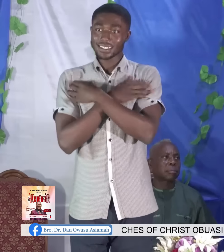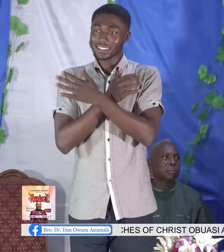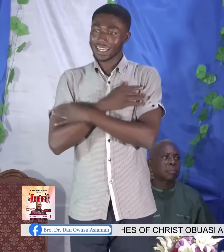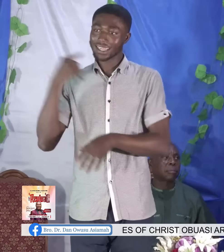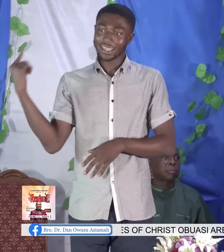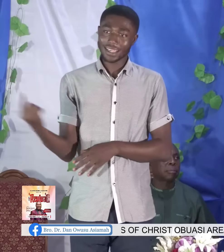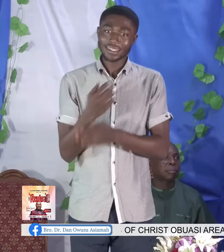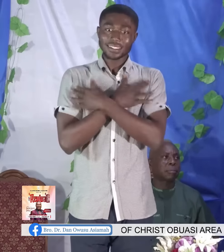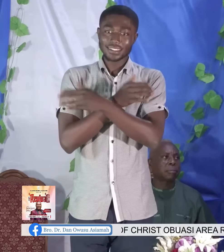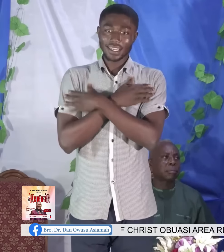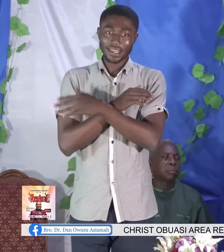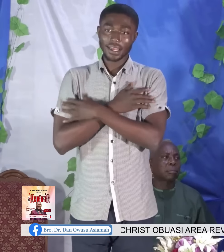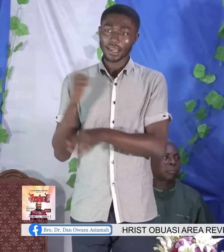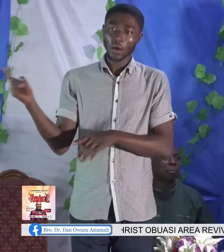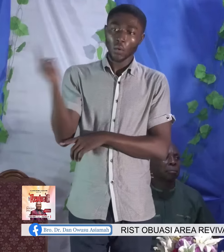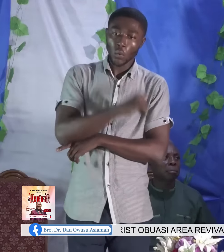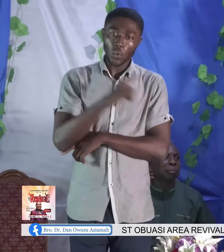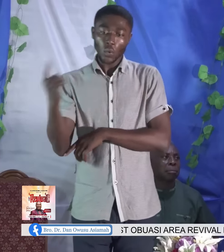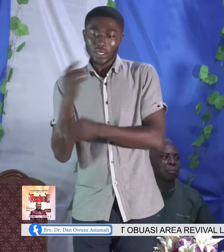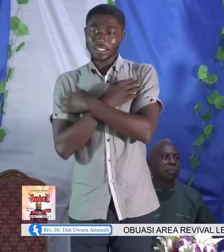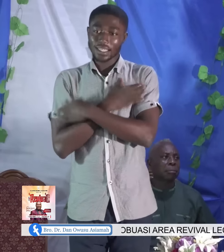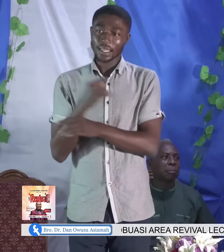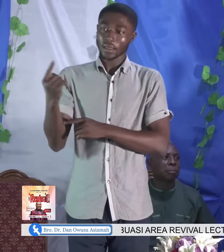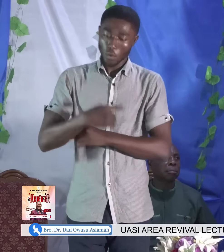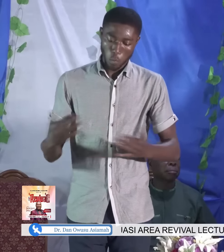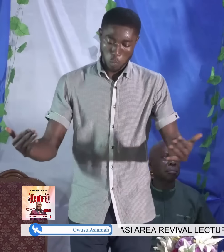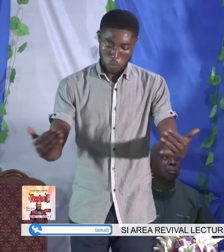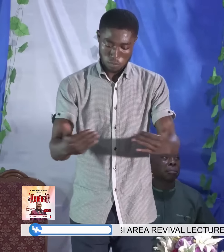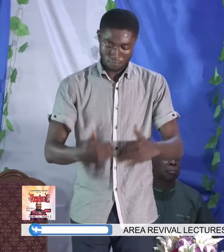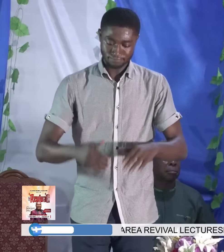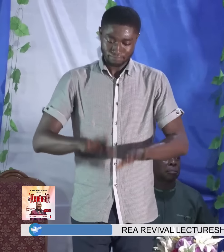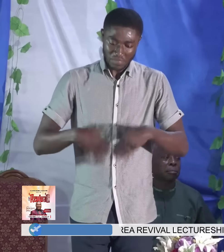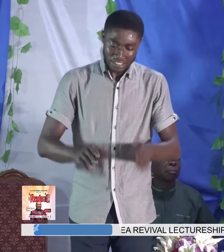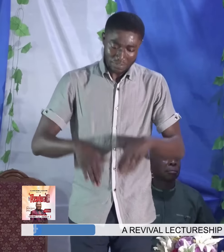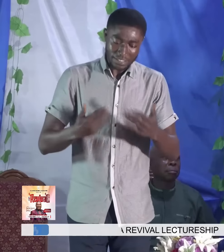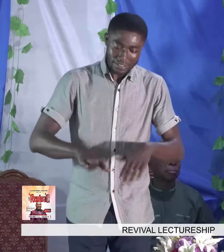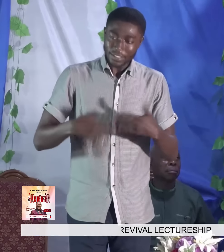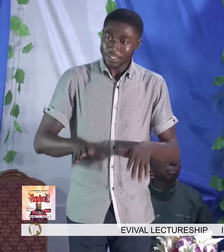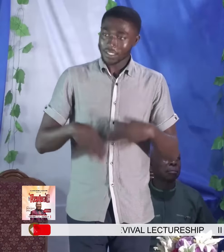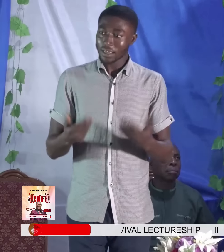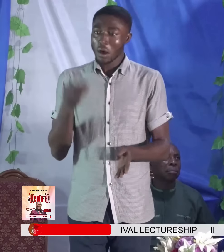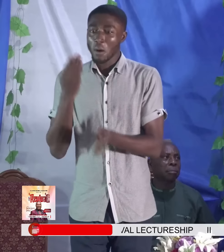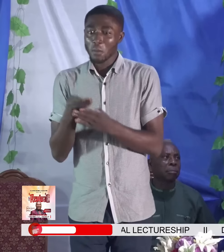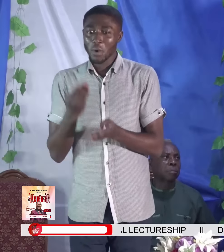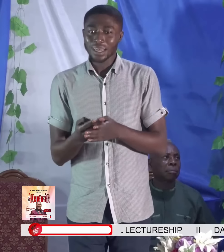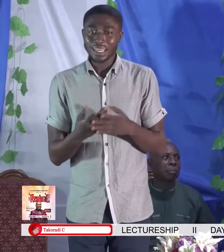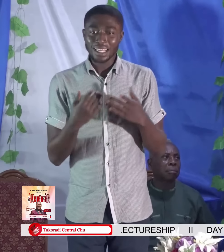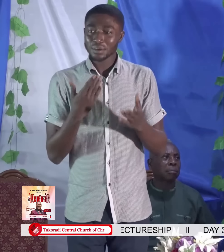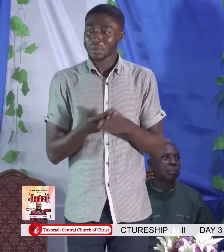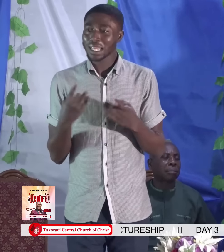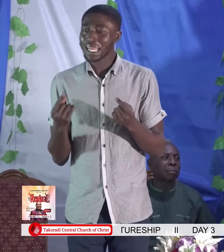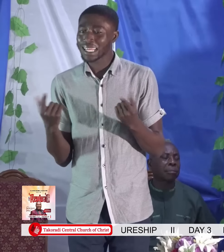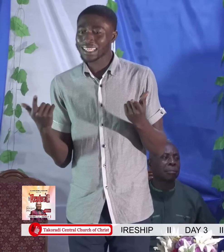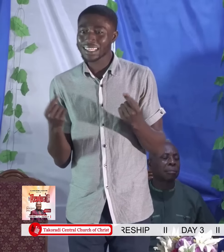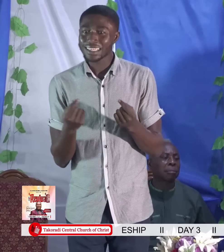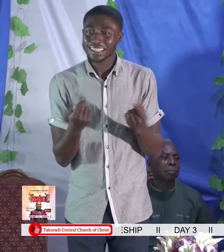say program say ni ye ya ye trust e gi ni wahu say oh ye best friend best 5000 na committee for na dwen ni say ye